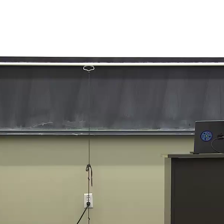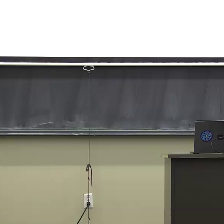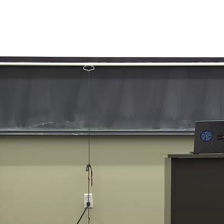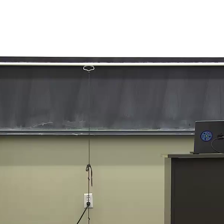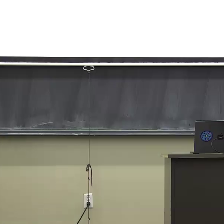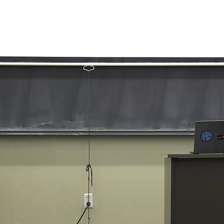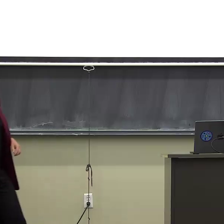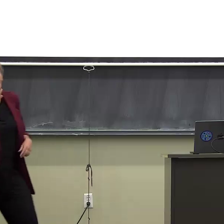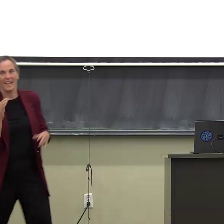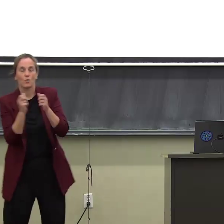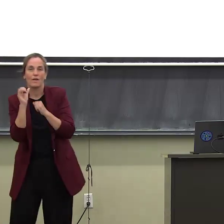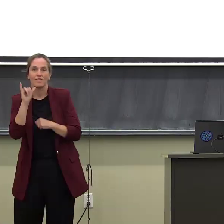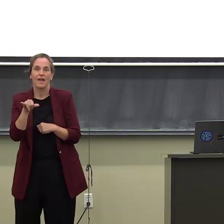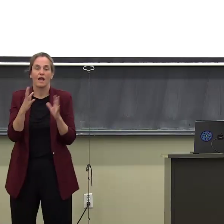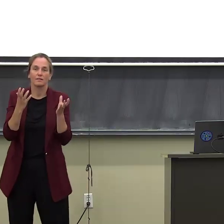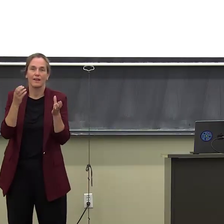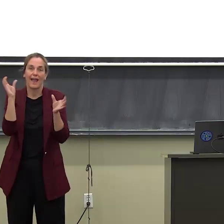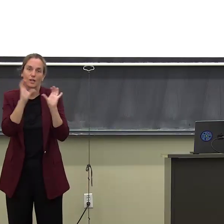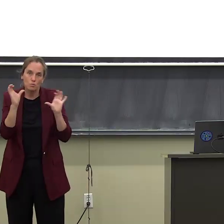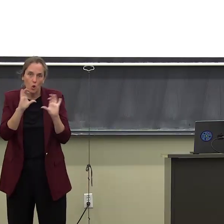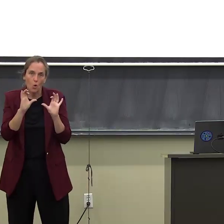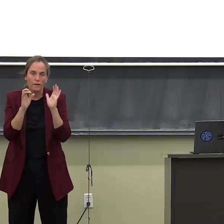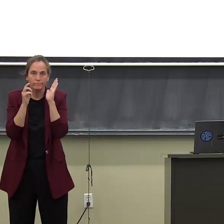with this exploring of